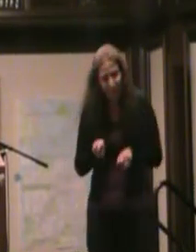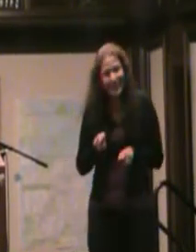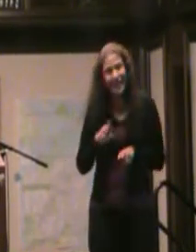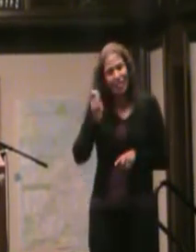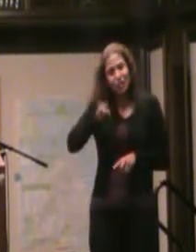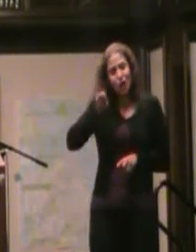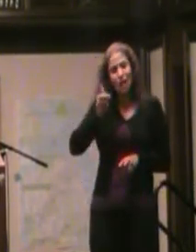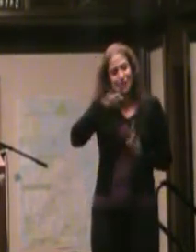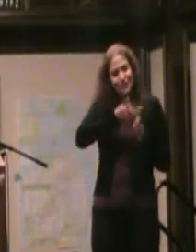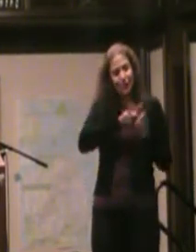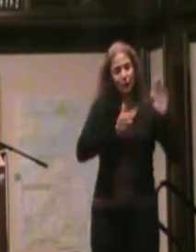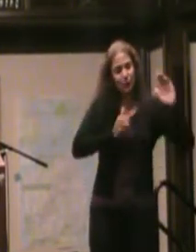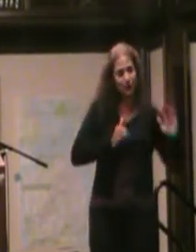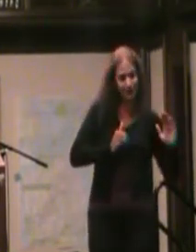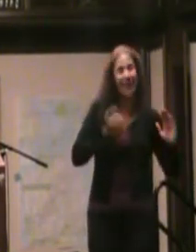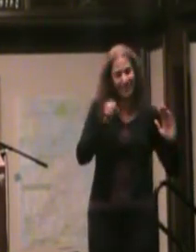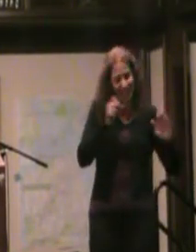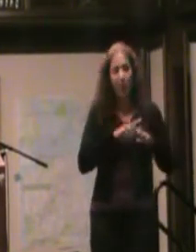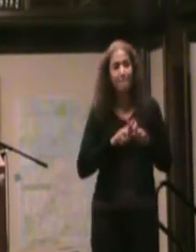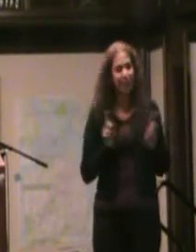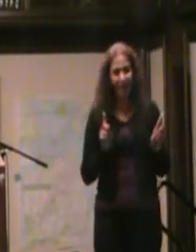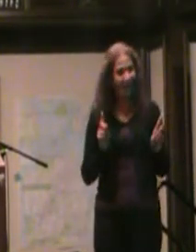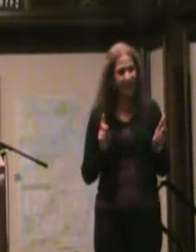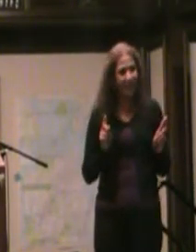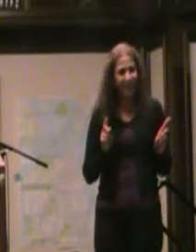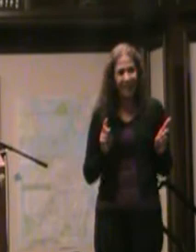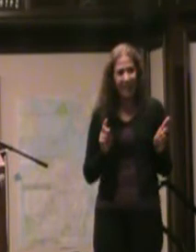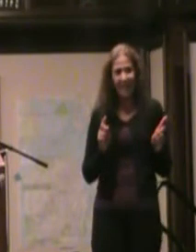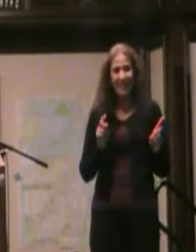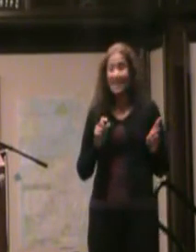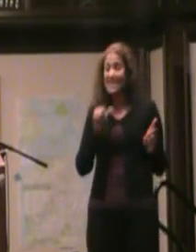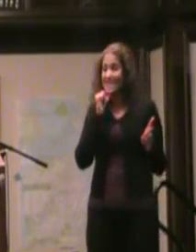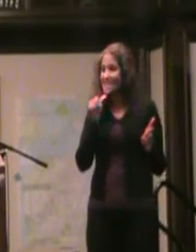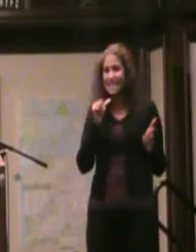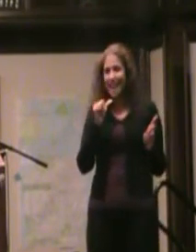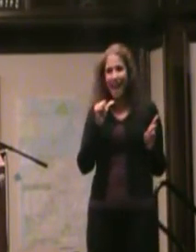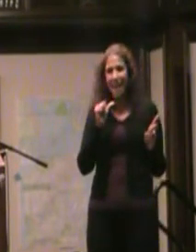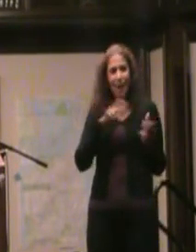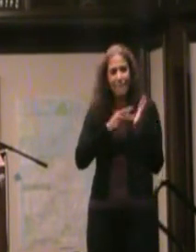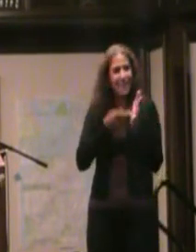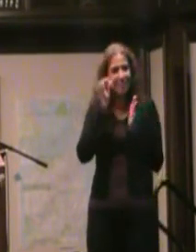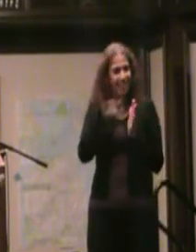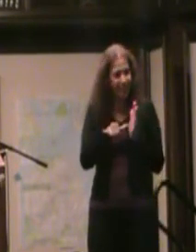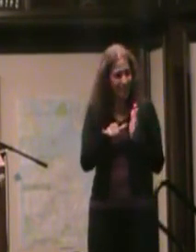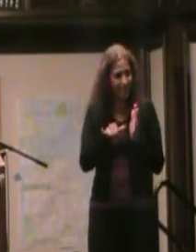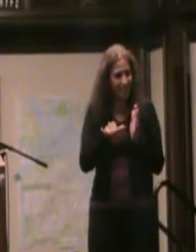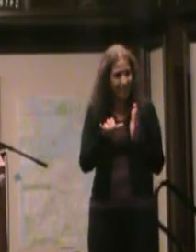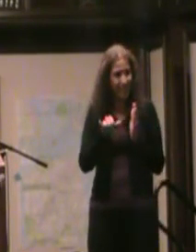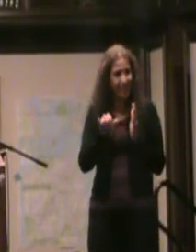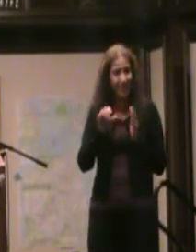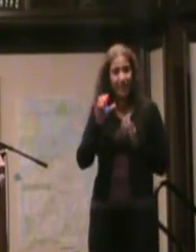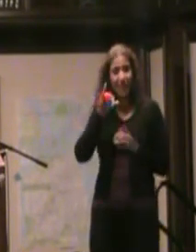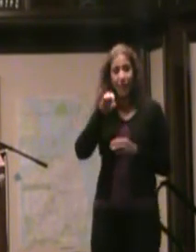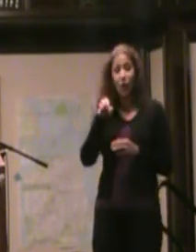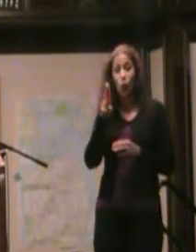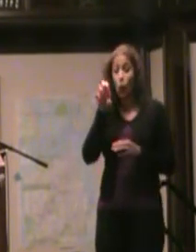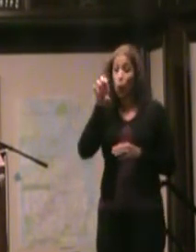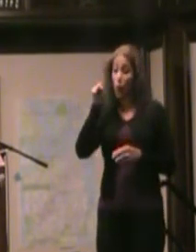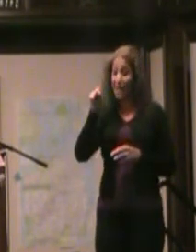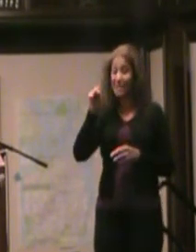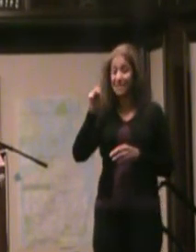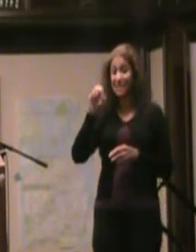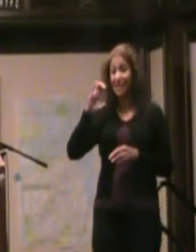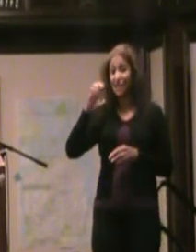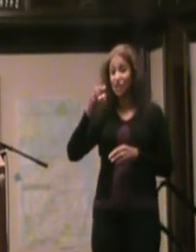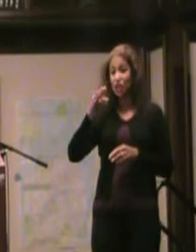the average. But the problem is the other juez chiquito that we have is about 6'3". So